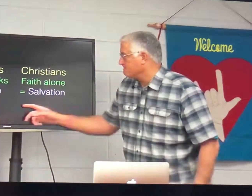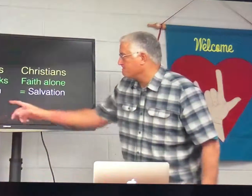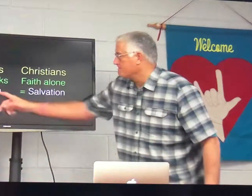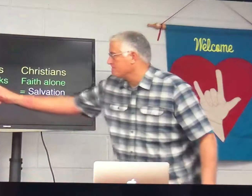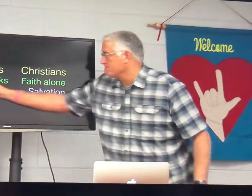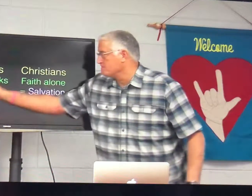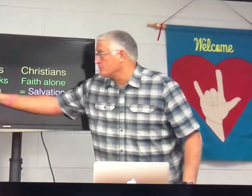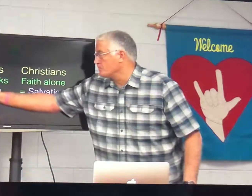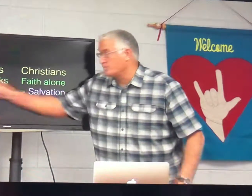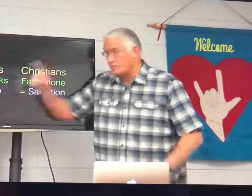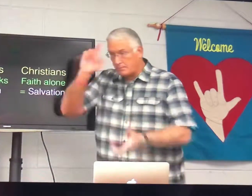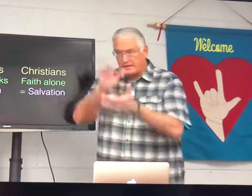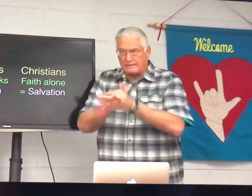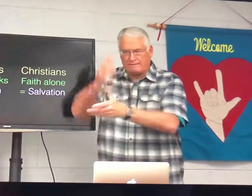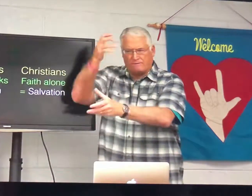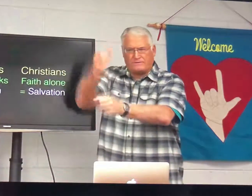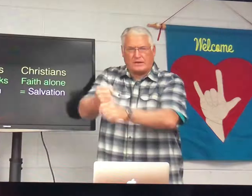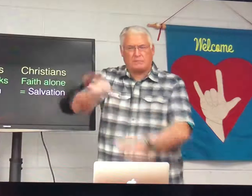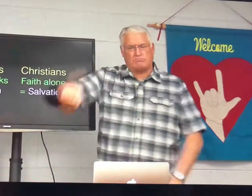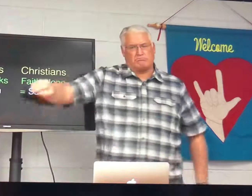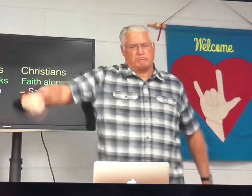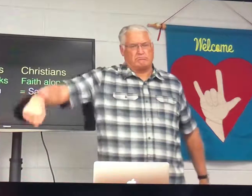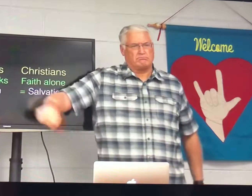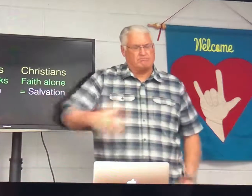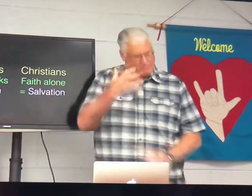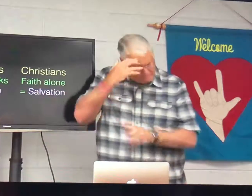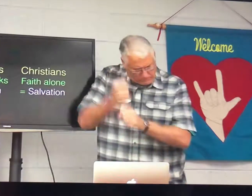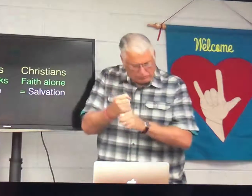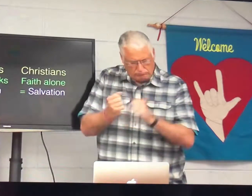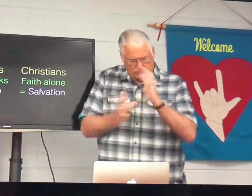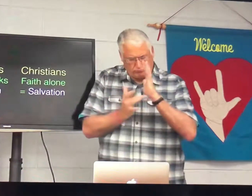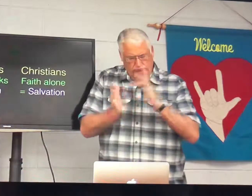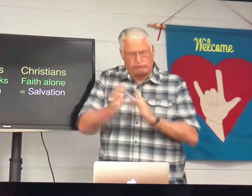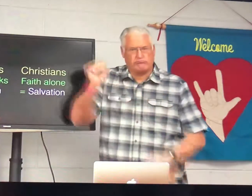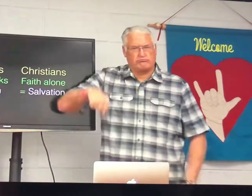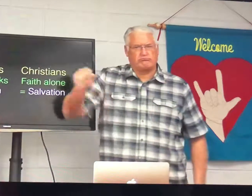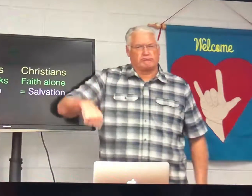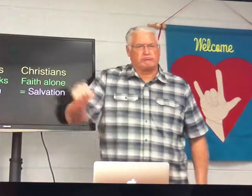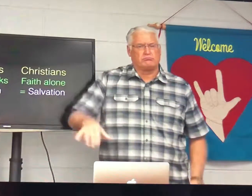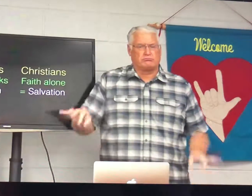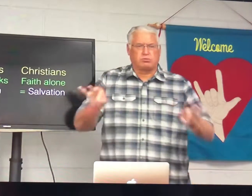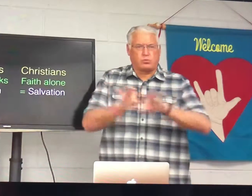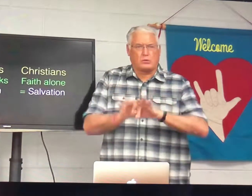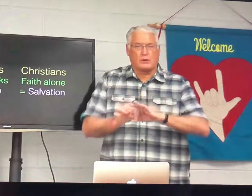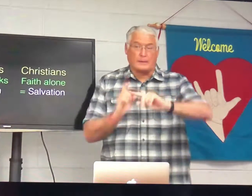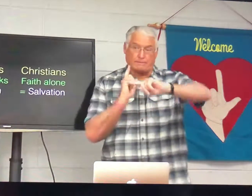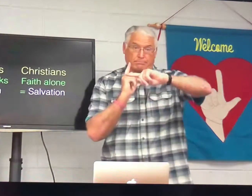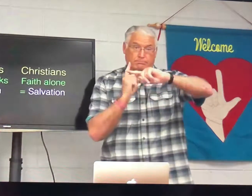Right on the edge. 2 left on. Will go bottom 8.